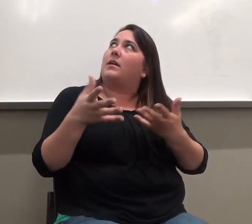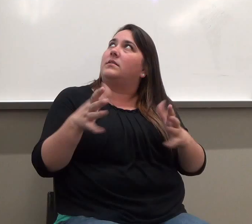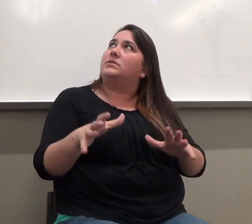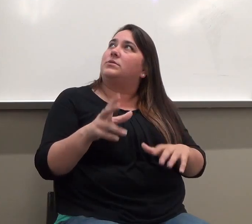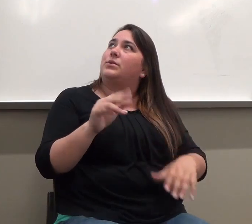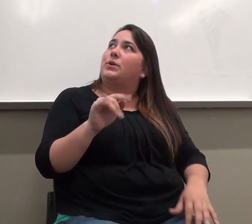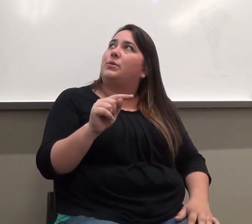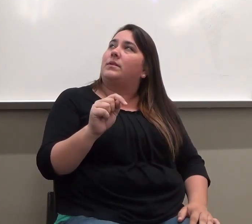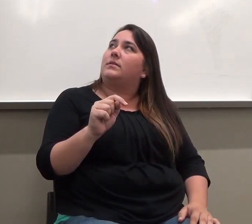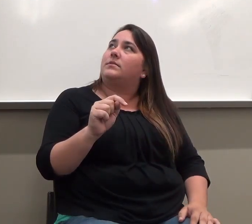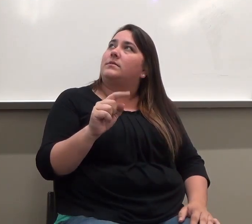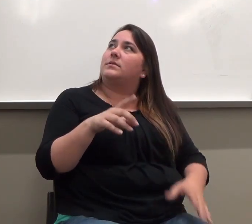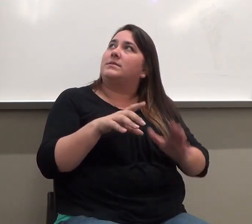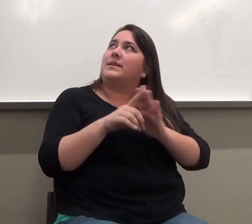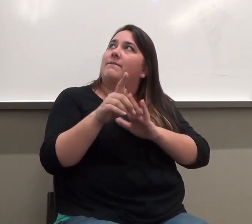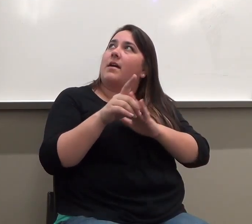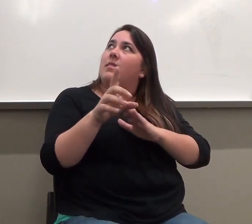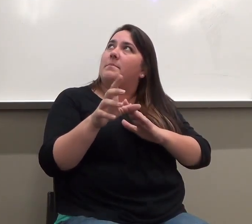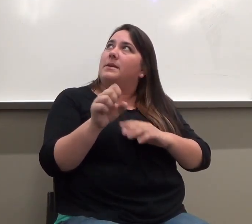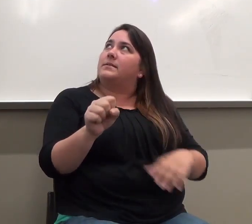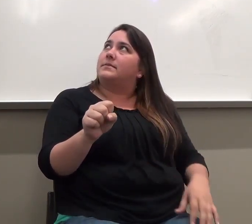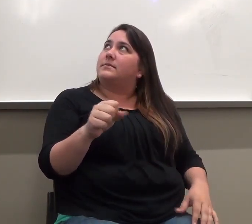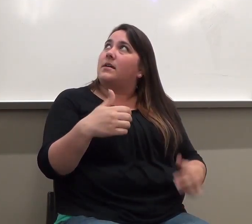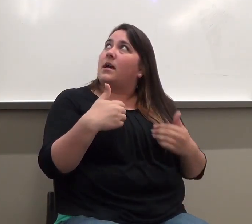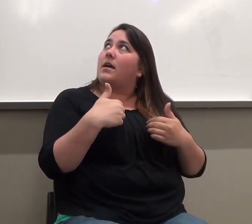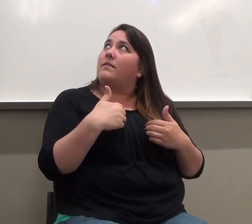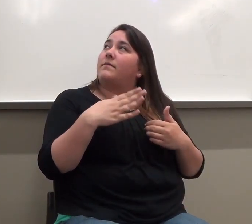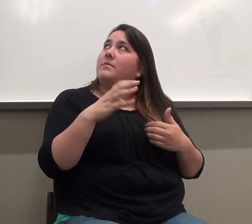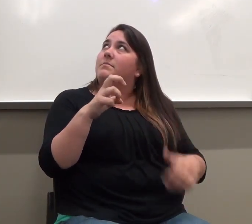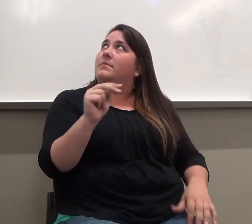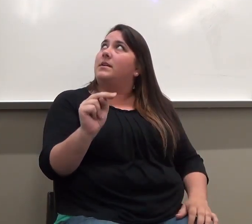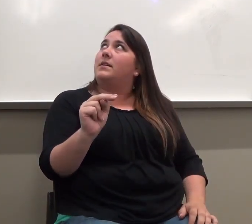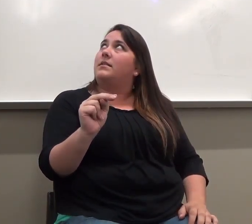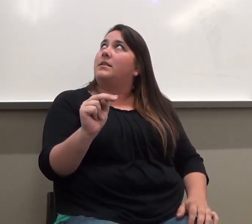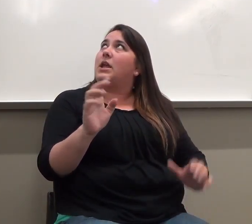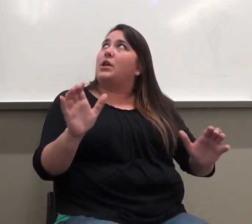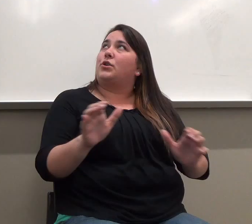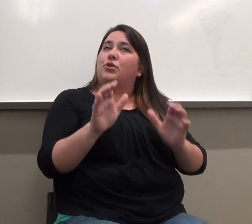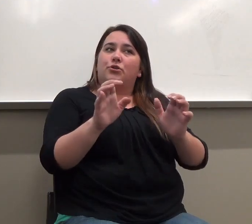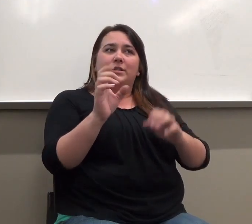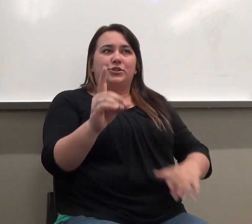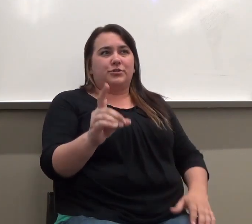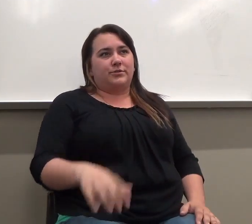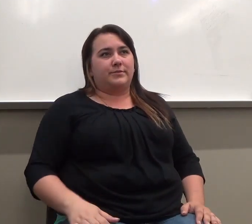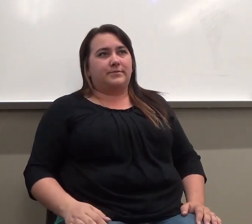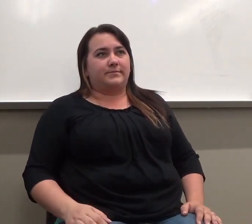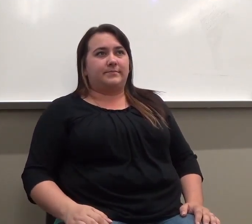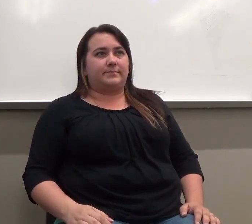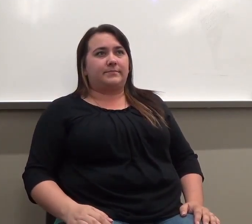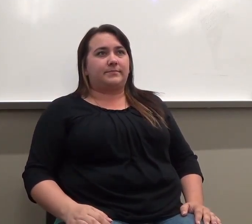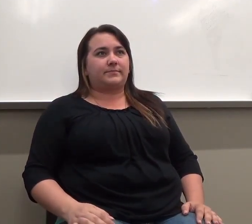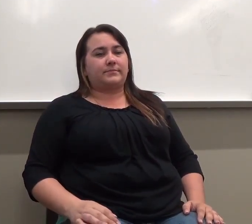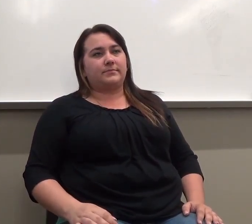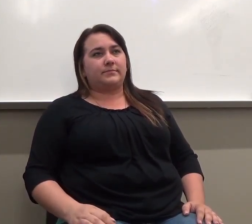Okay. The building of planned unit developments have been encouraged. So you're